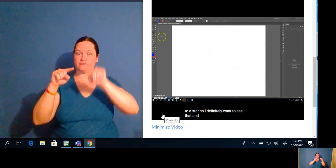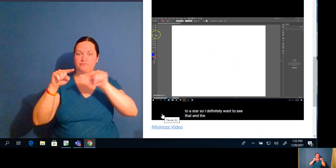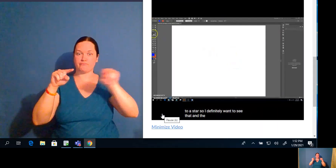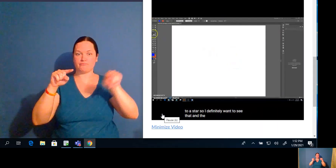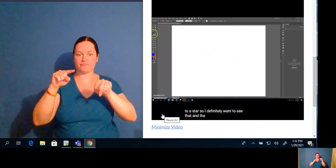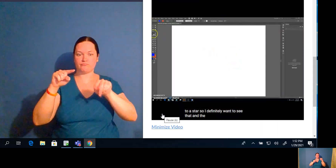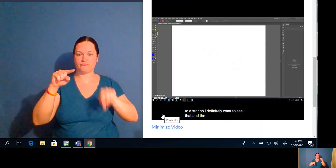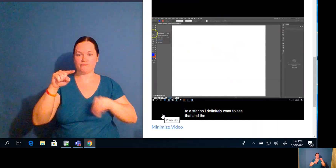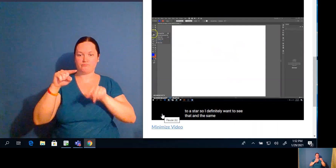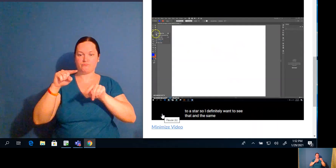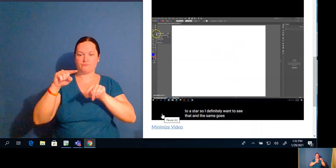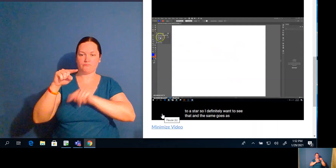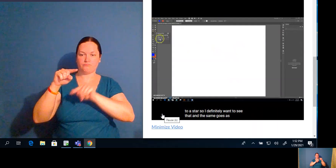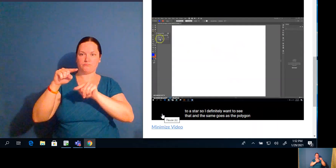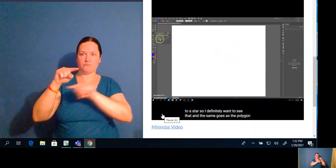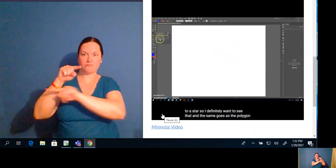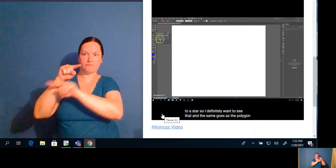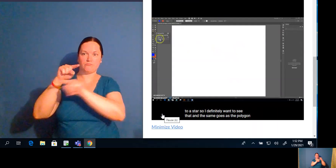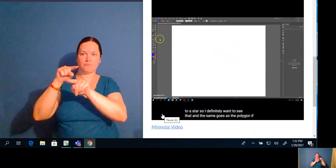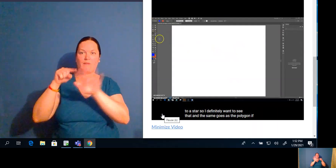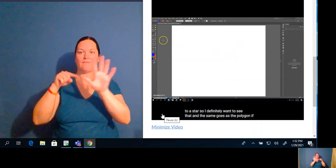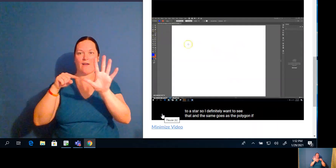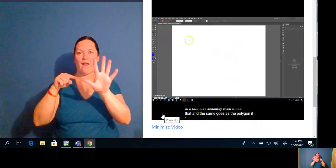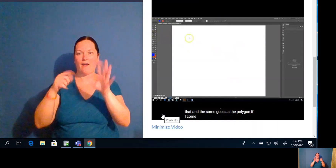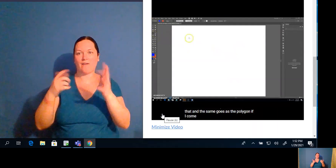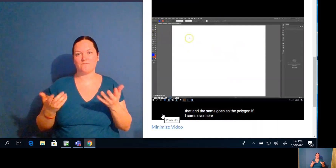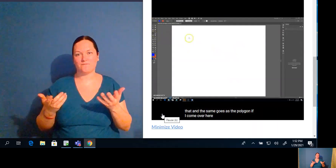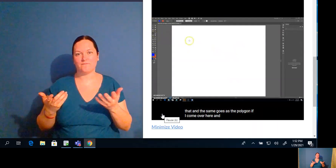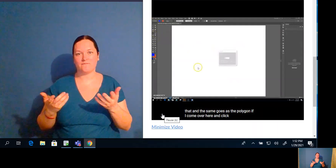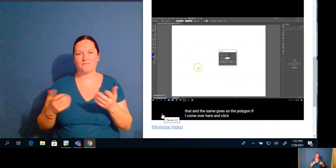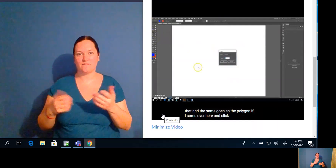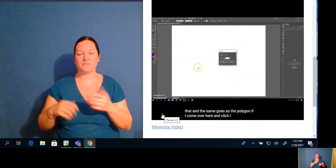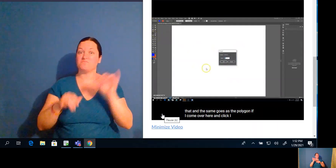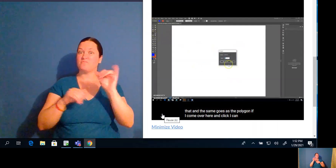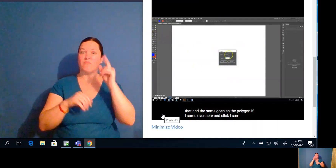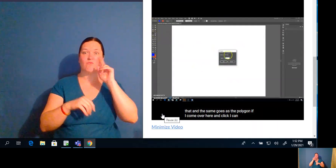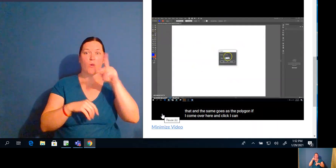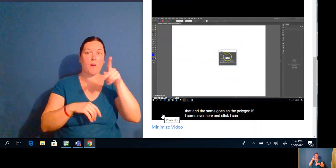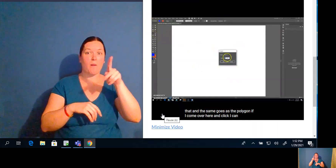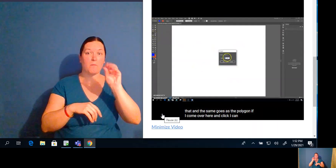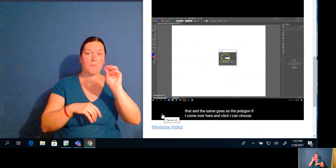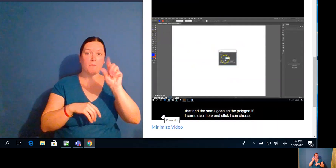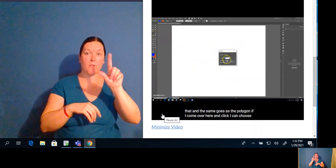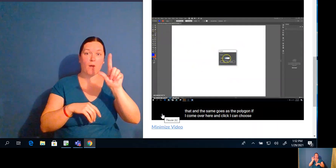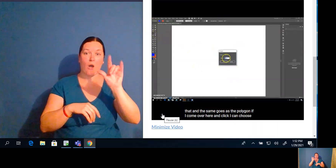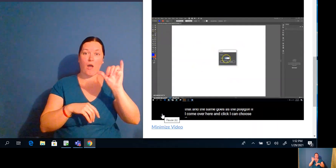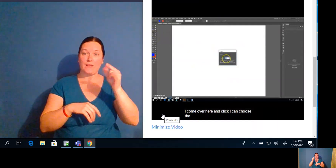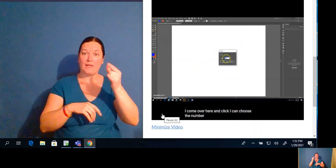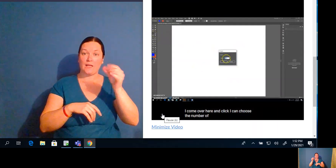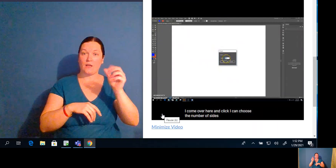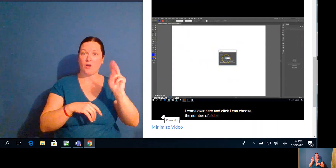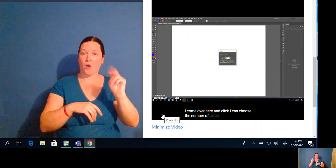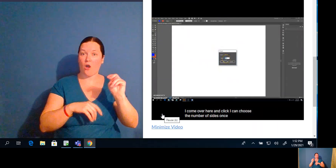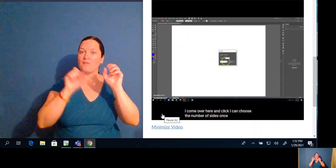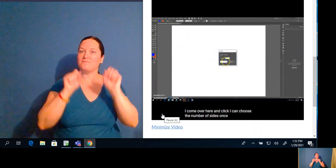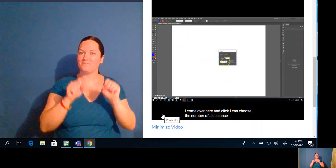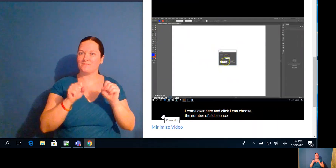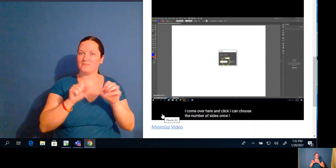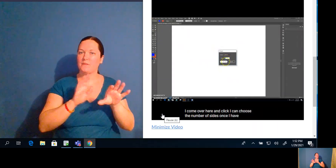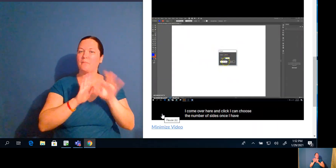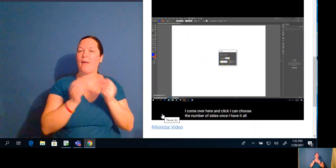see that. And the same goes as the polygon. If I come over here and click, I can choose the number